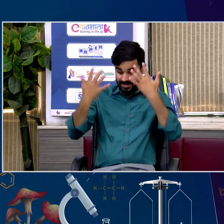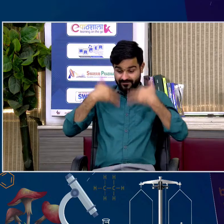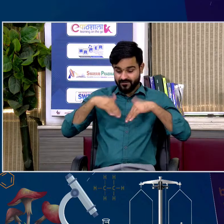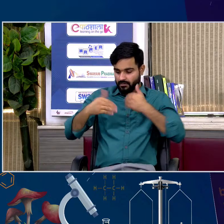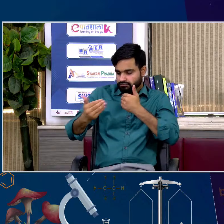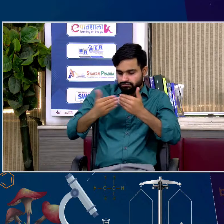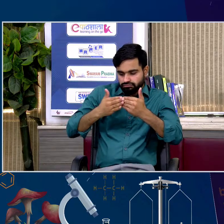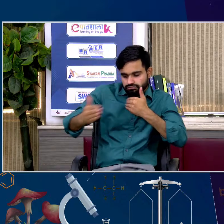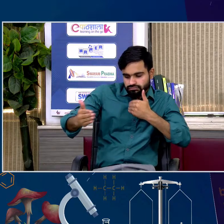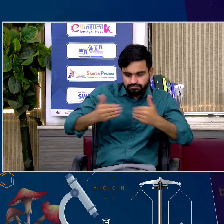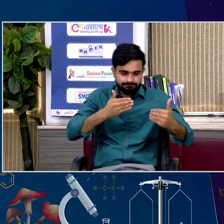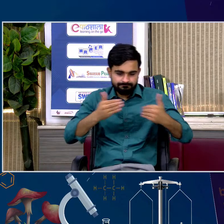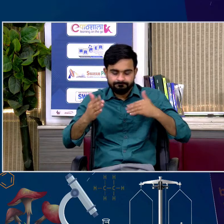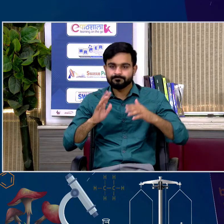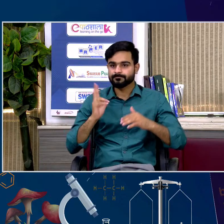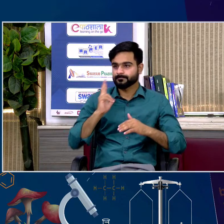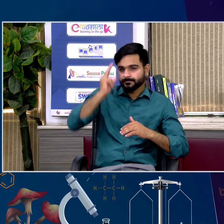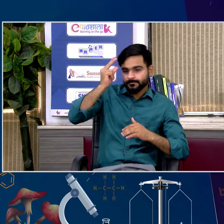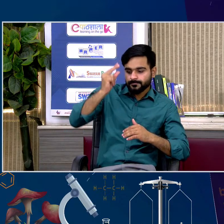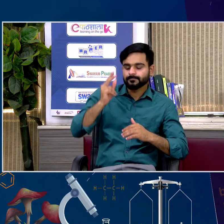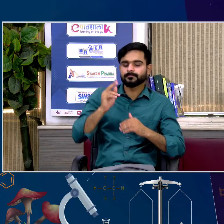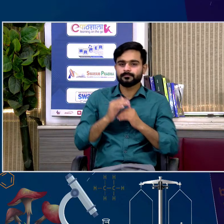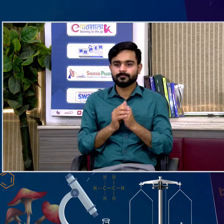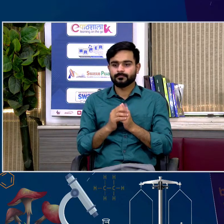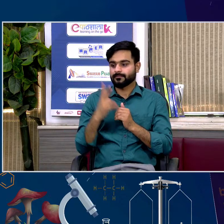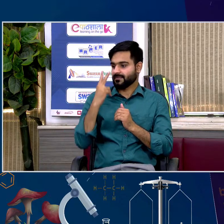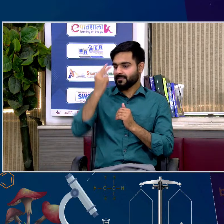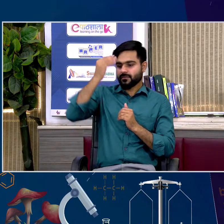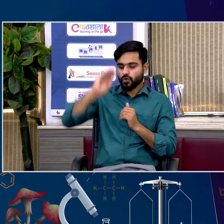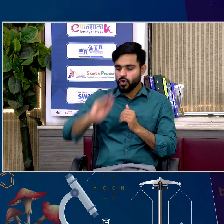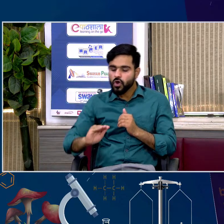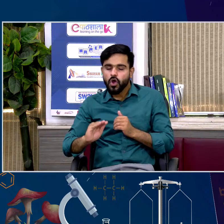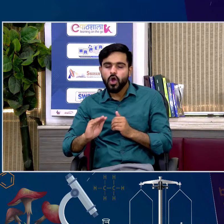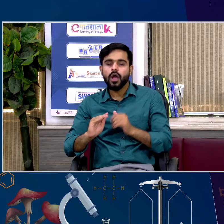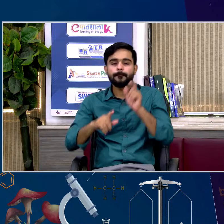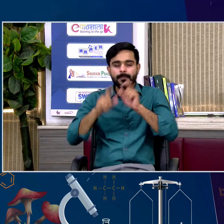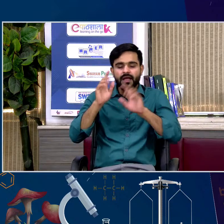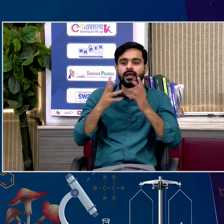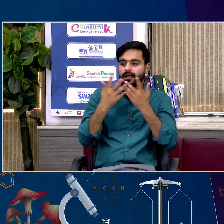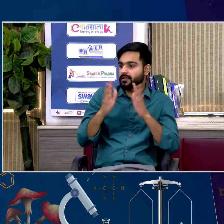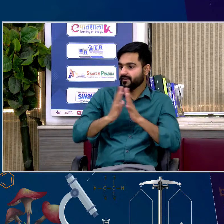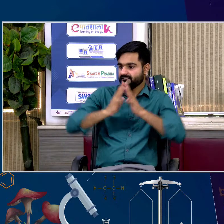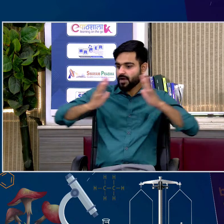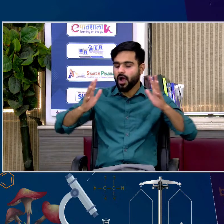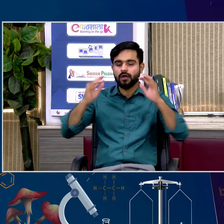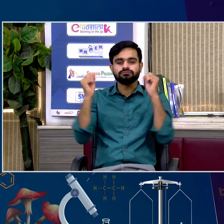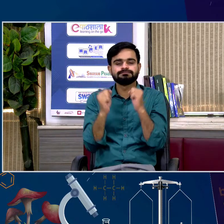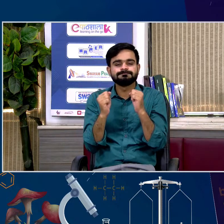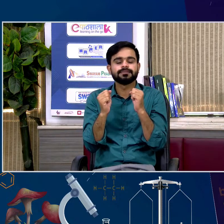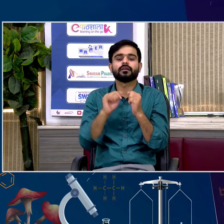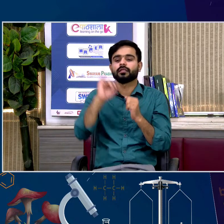differences. Somebody is long, somebody is tall, somebody is short, somebody is large, somebody is thin. So talk